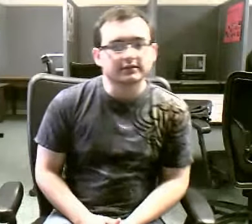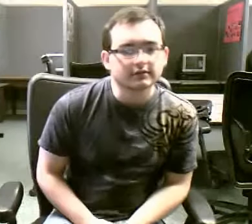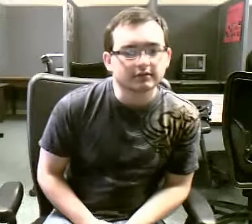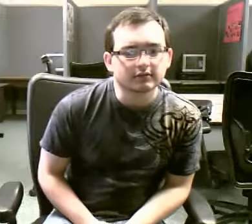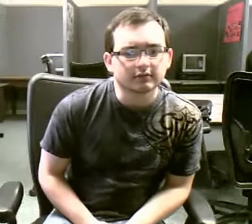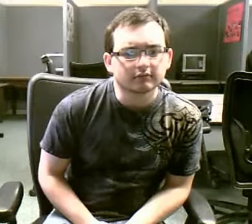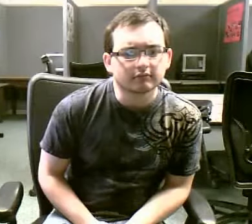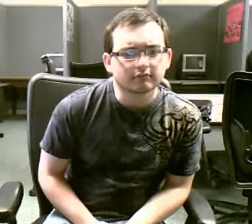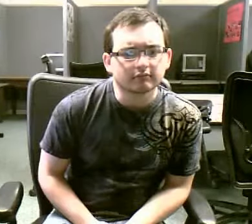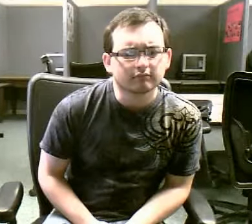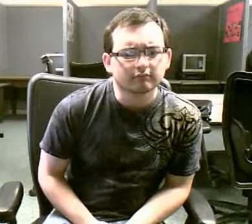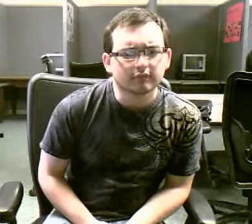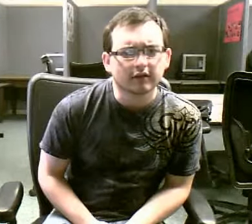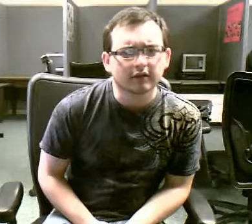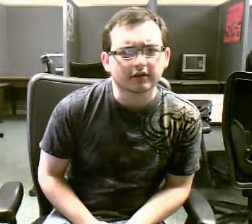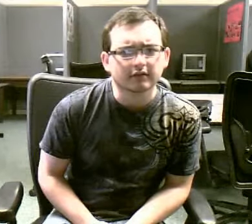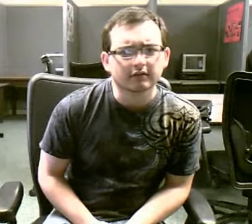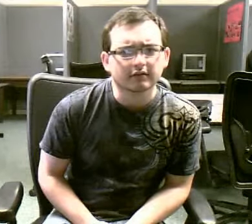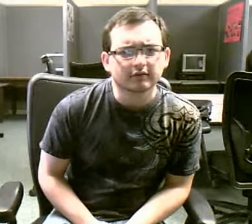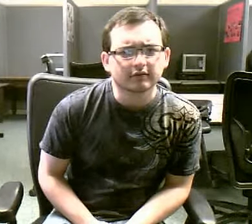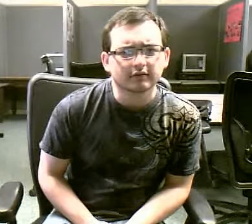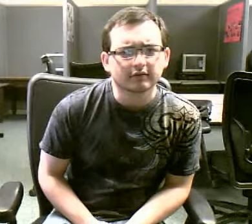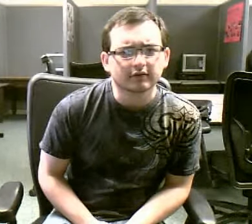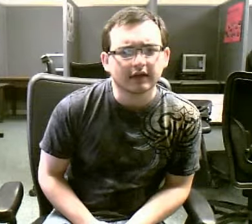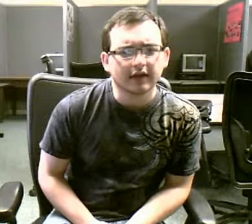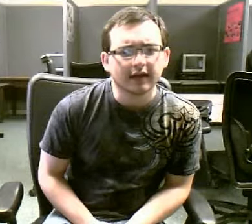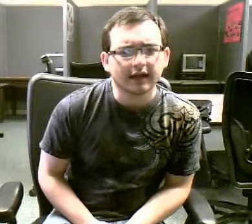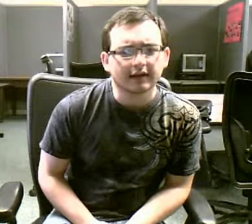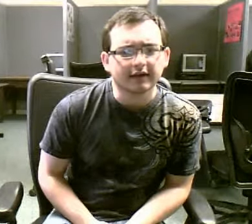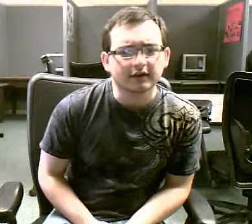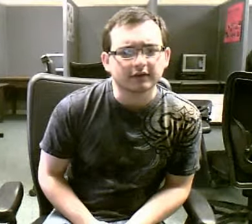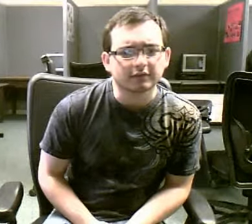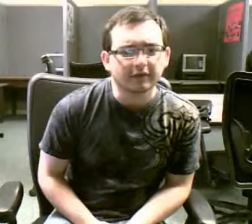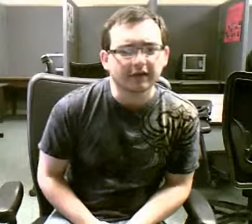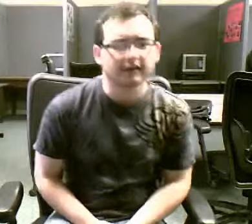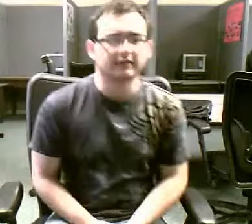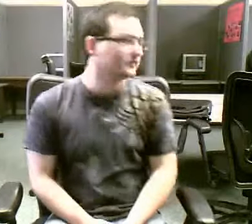Skeletons, I think, and then also bank accounts.